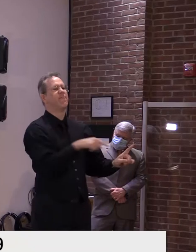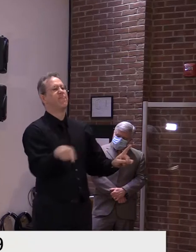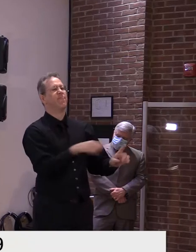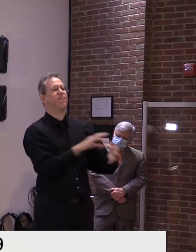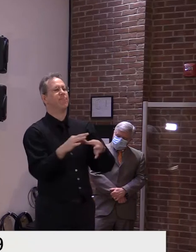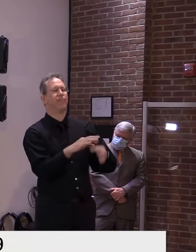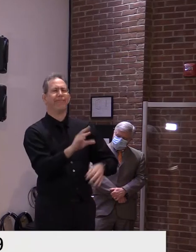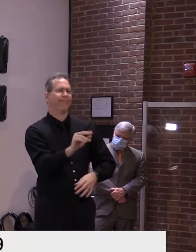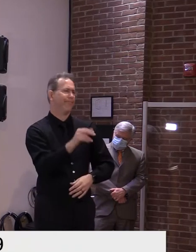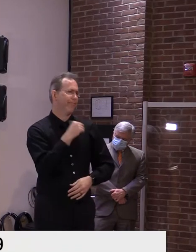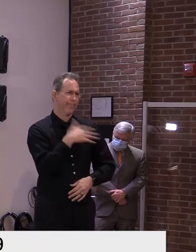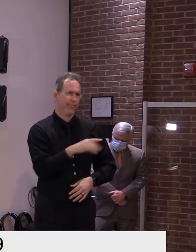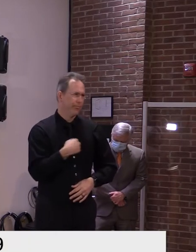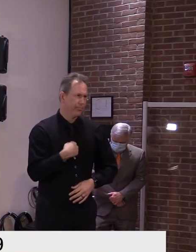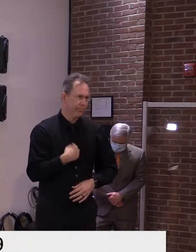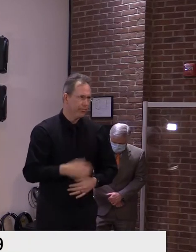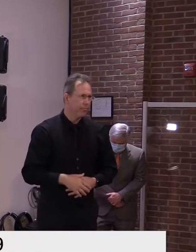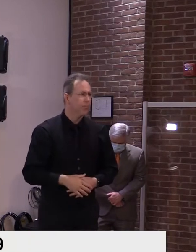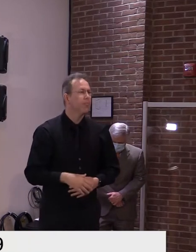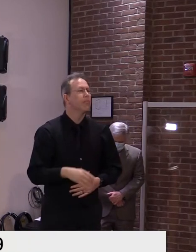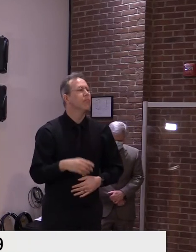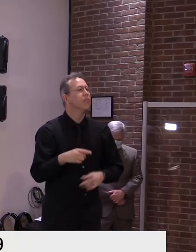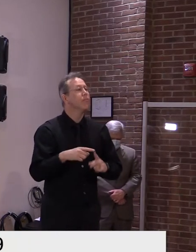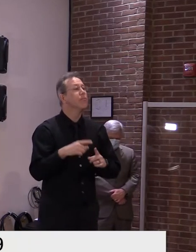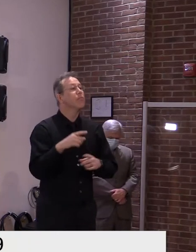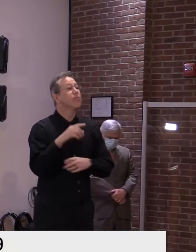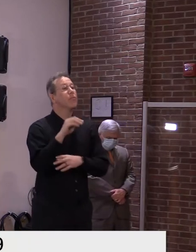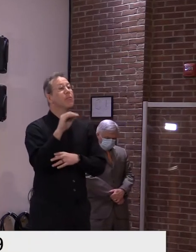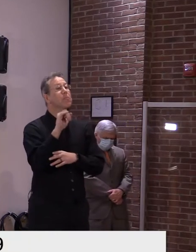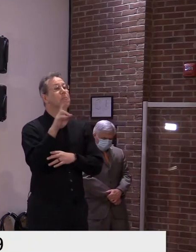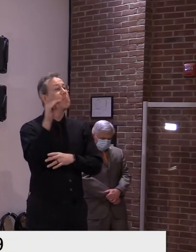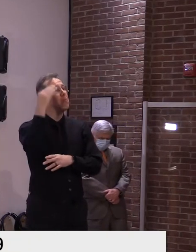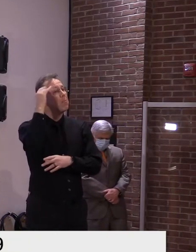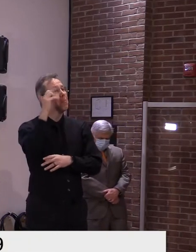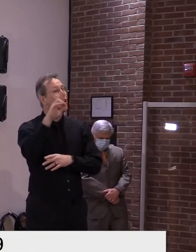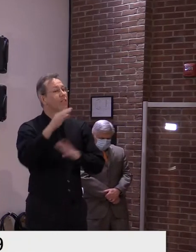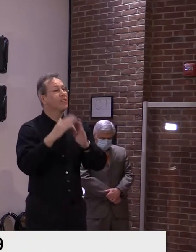have the opportunity to be more restrictive,